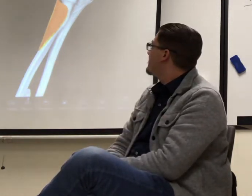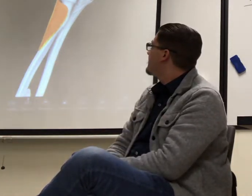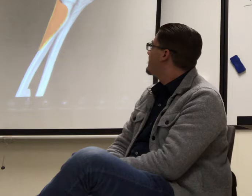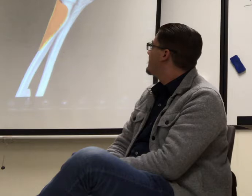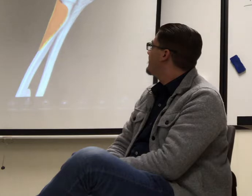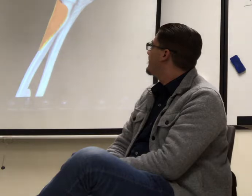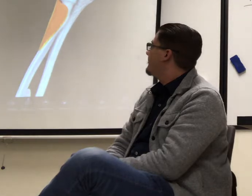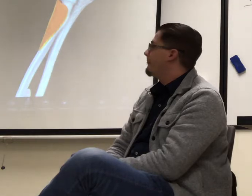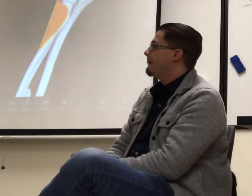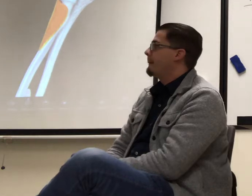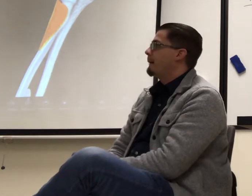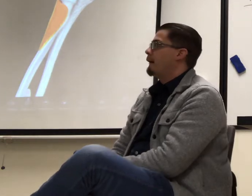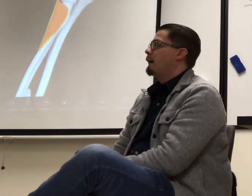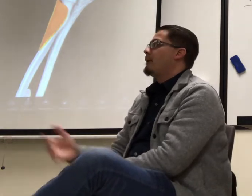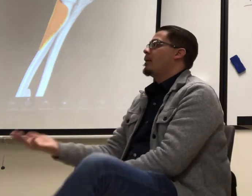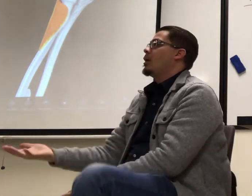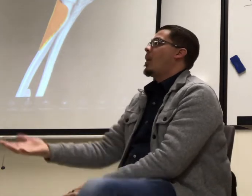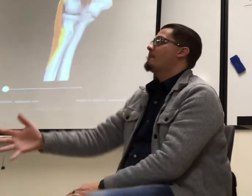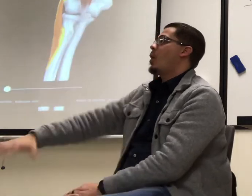Hold on.